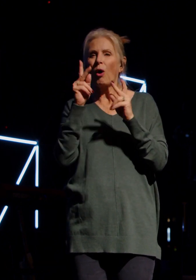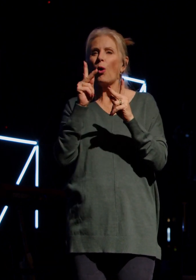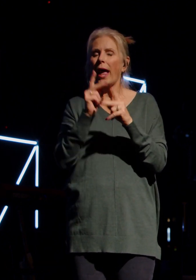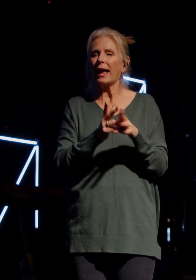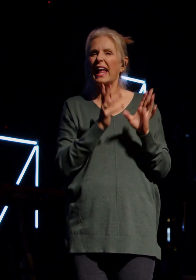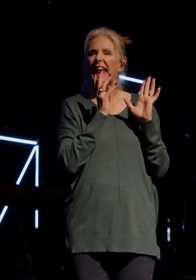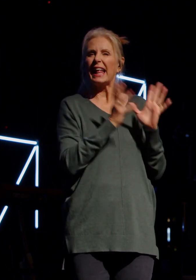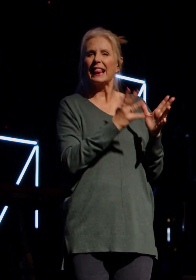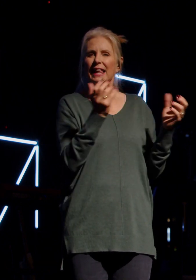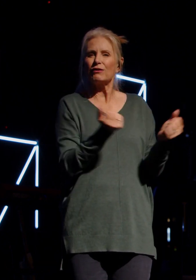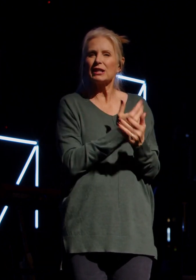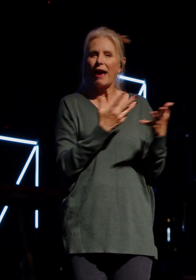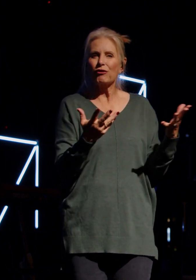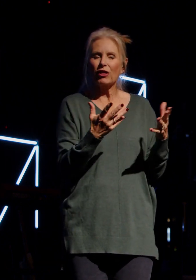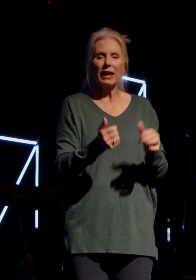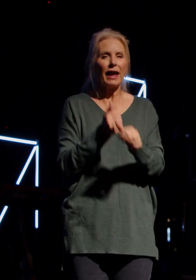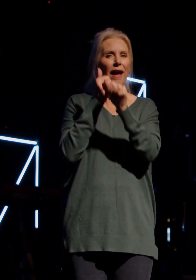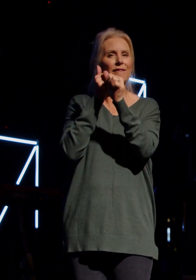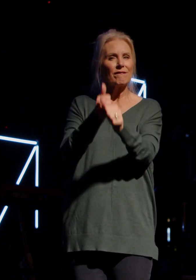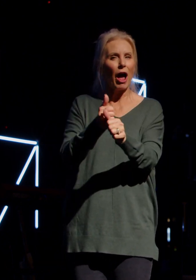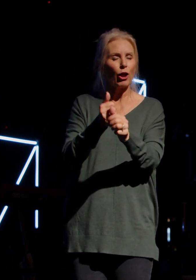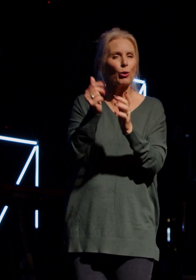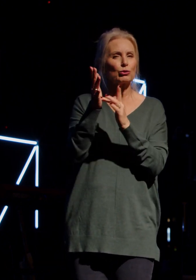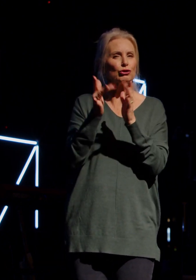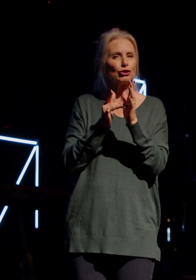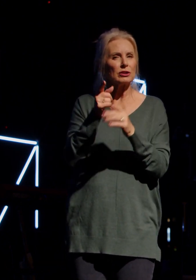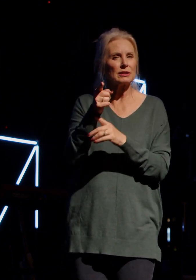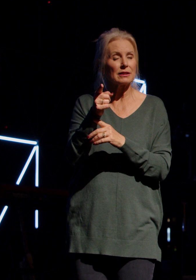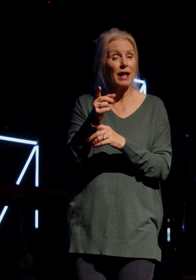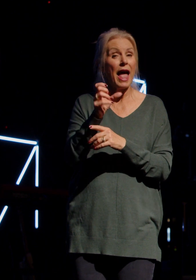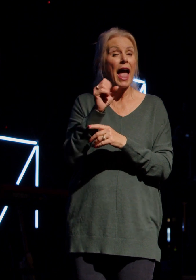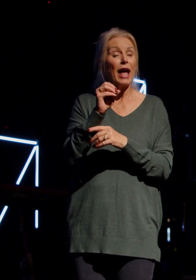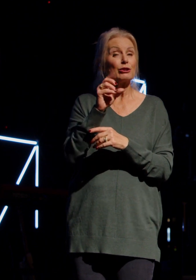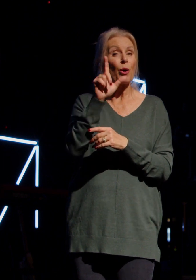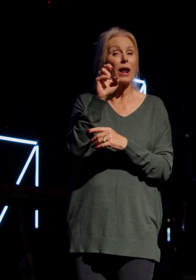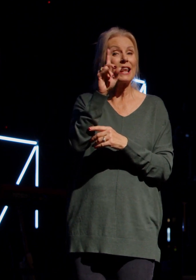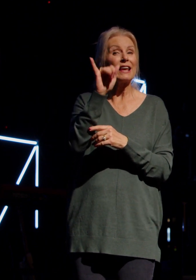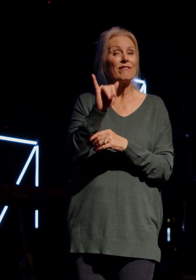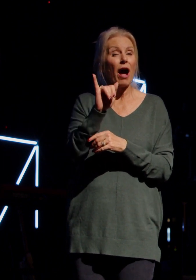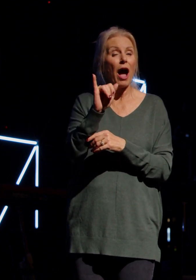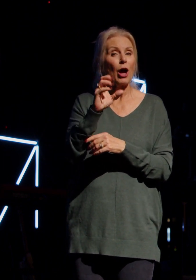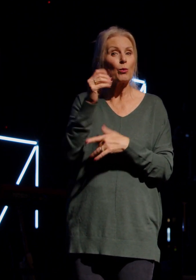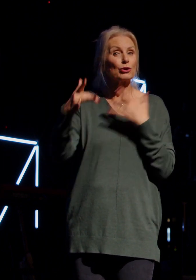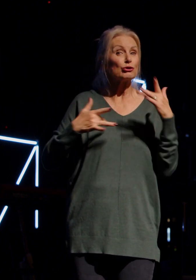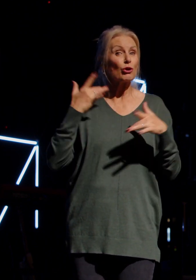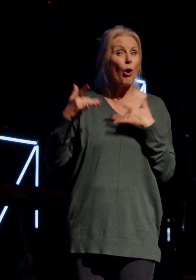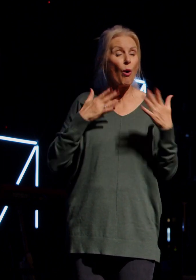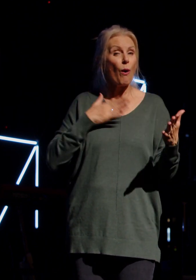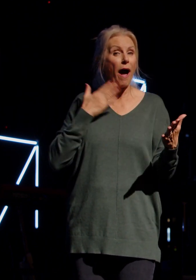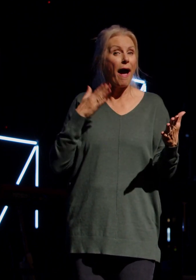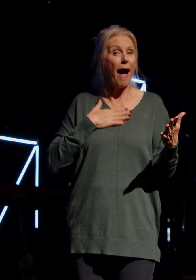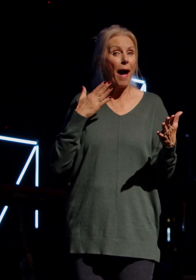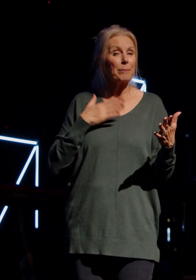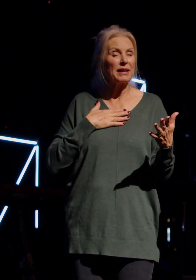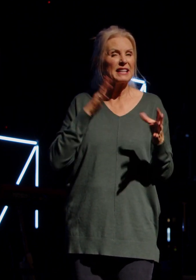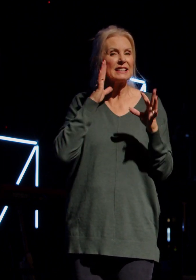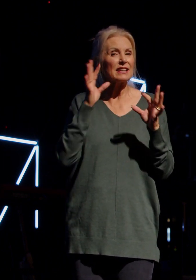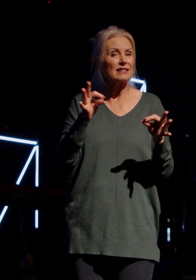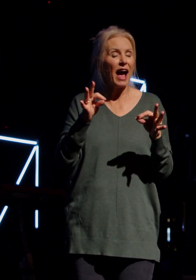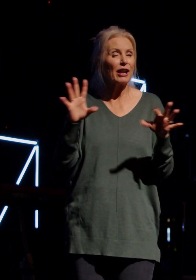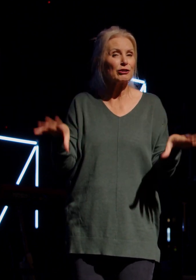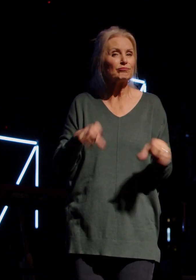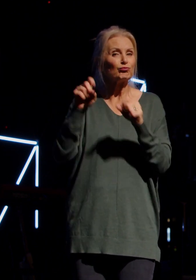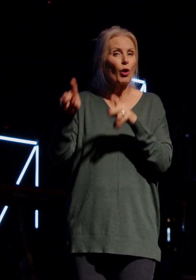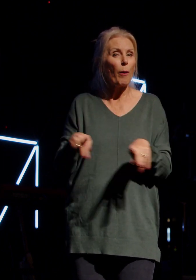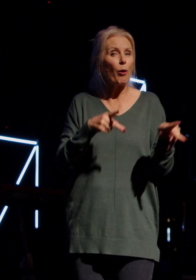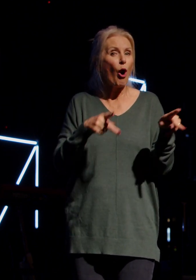follows Jesus. In fact, Levi was so happy he throws a party at his house for Jesus, the disciples, and all of Levi's